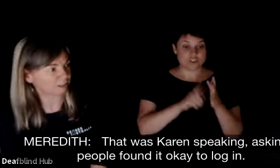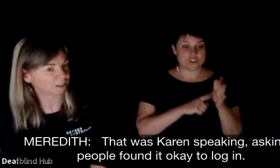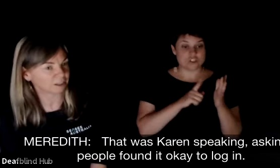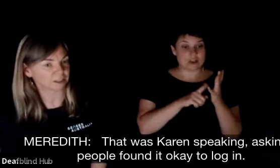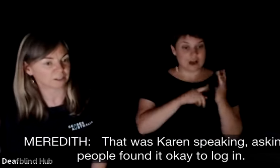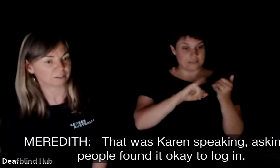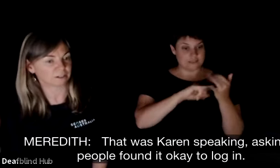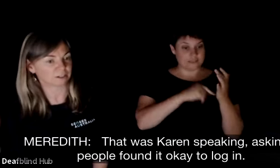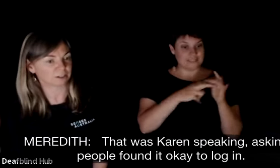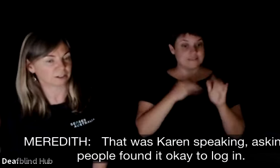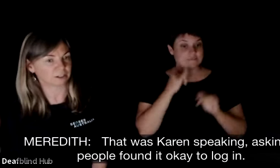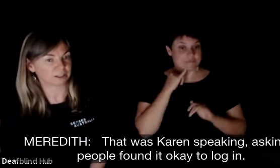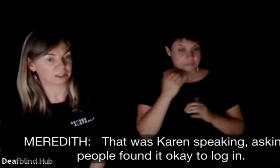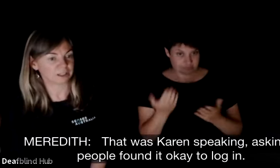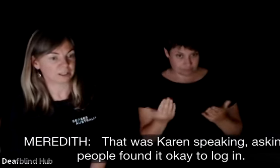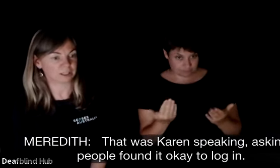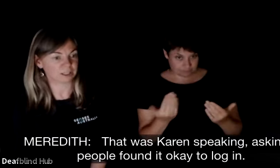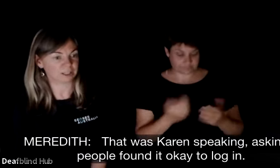Justin.